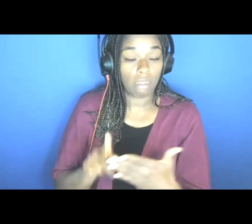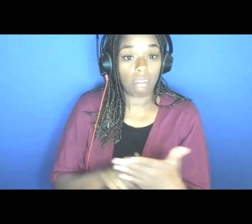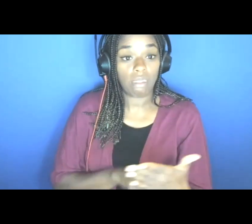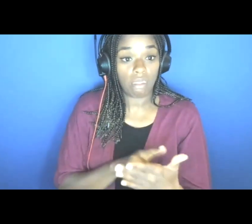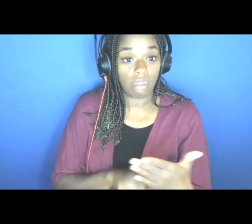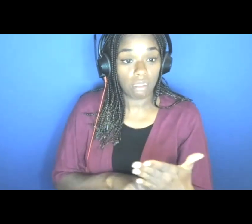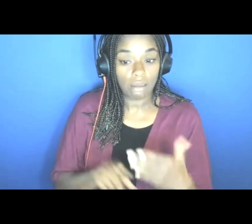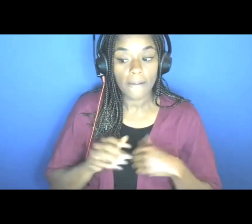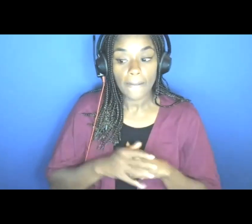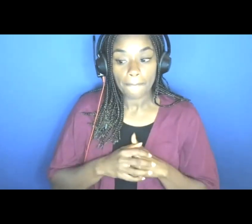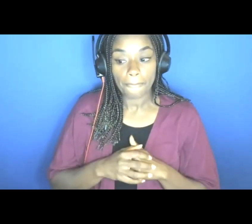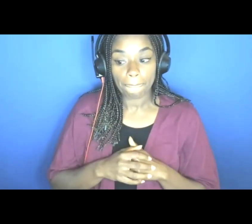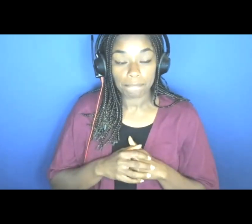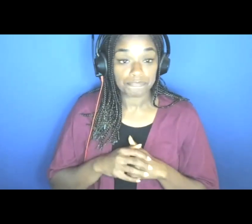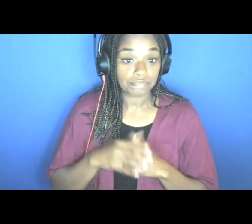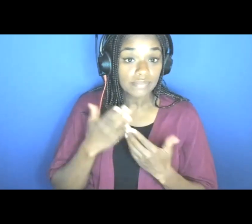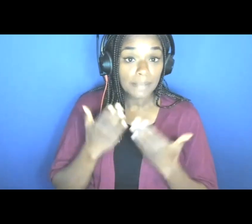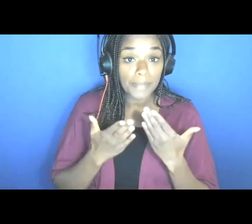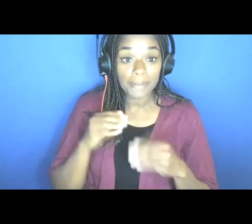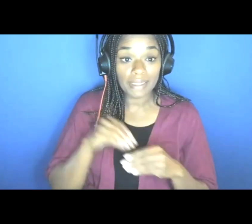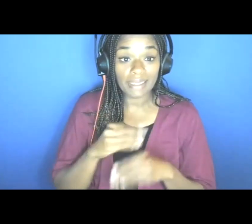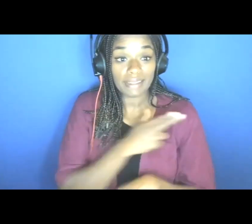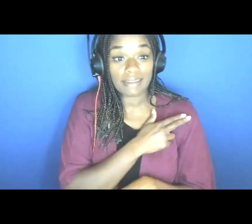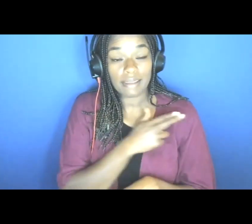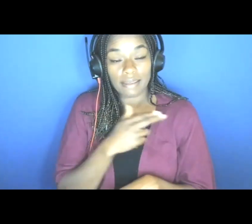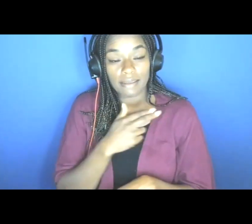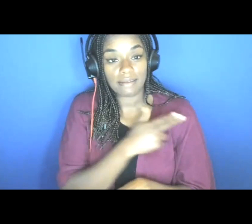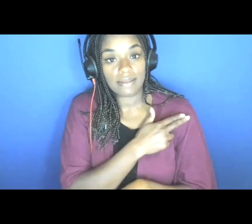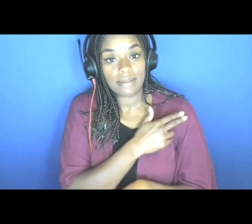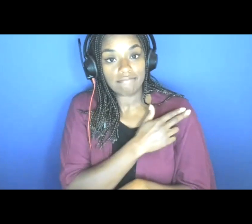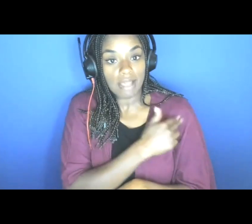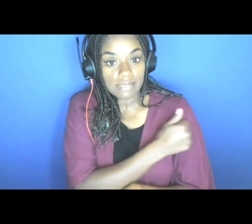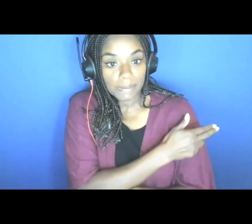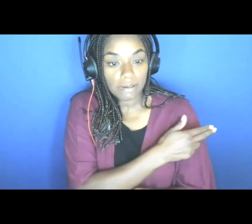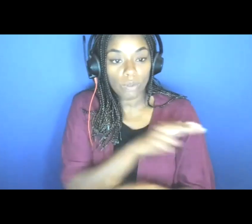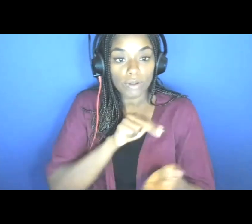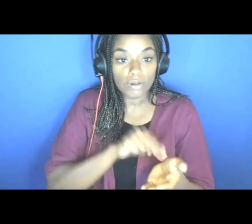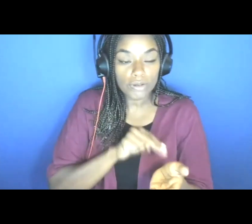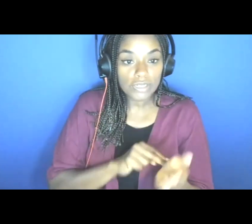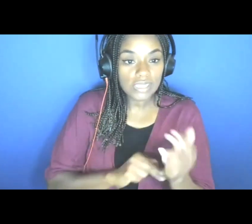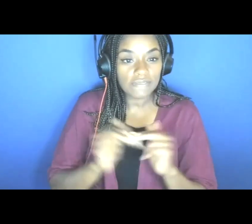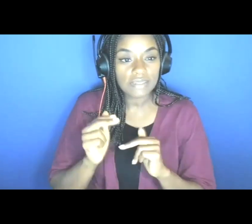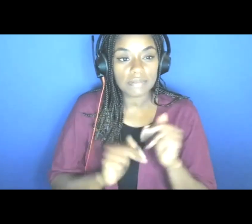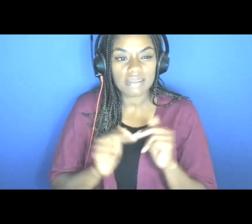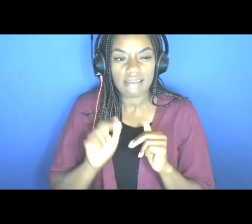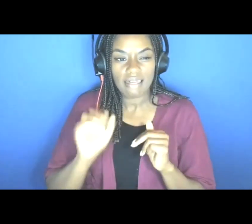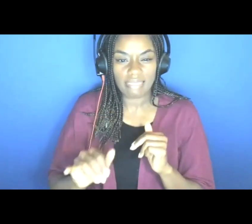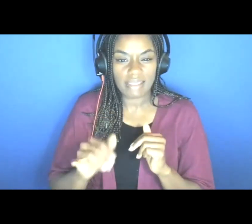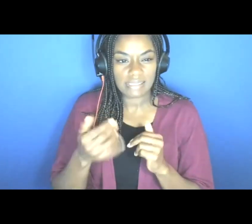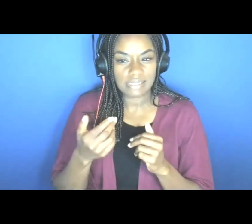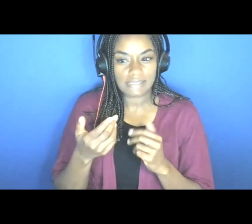at either a healthcare facility or a nursing facility. That's a form of enforcing